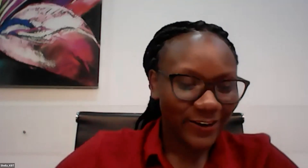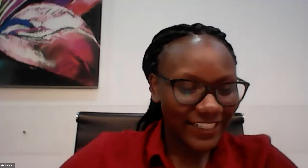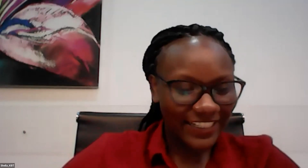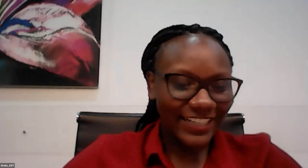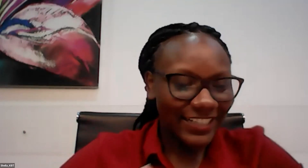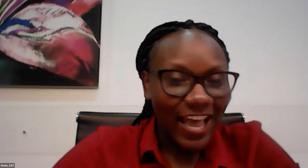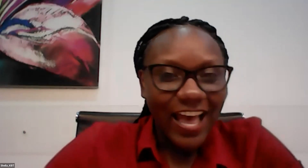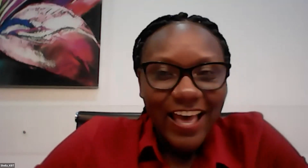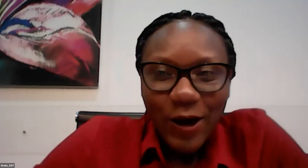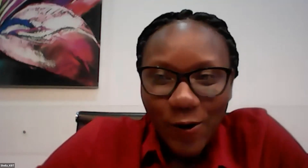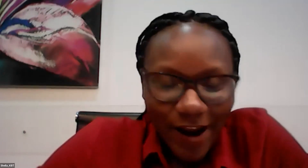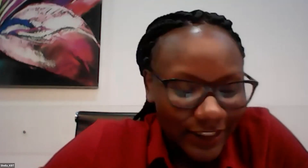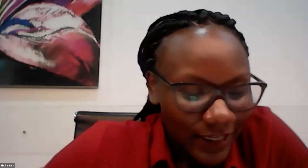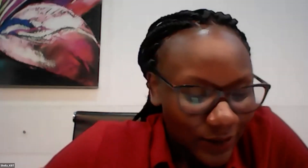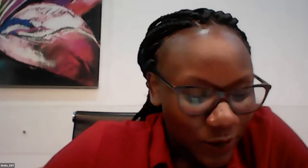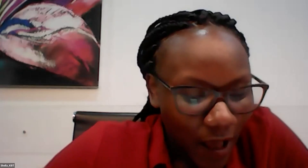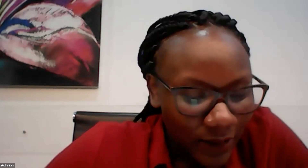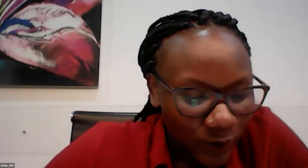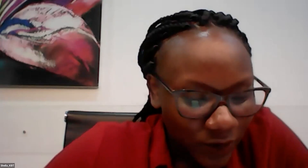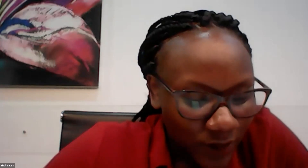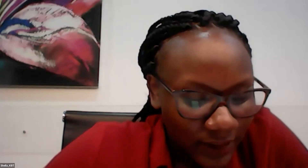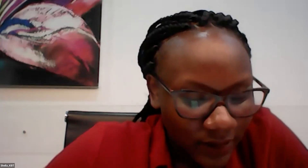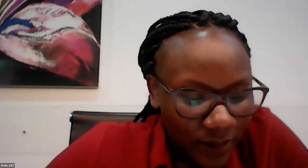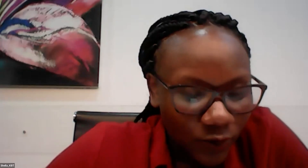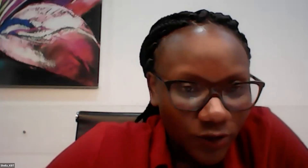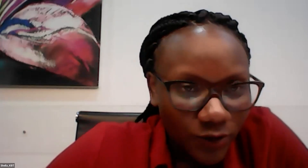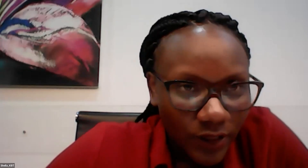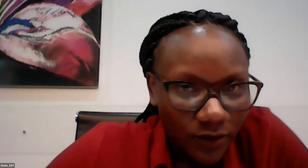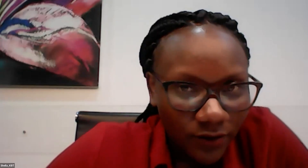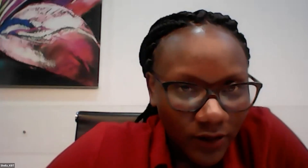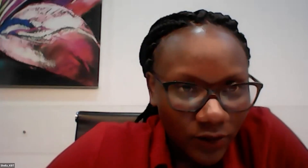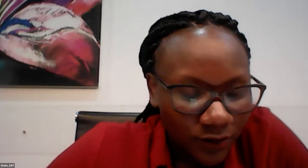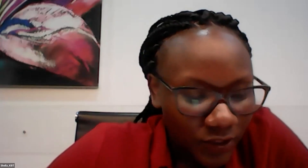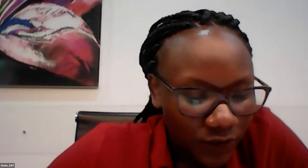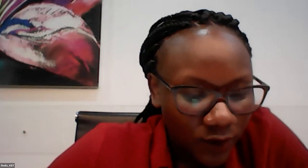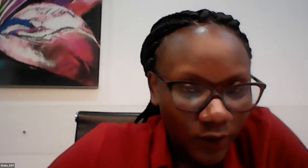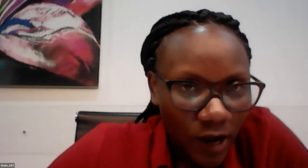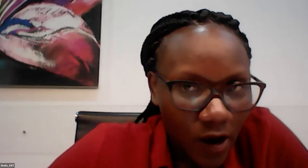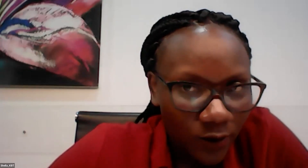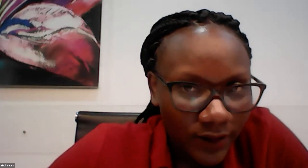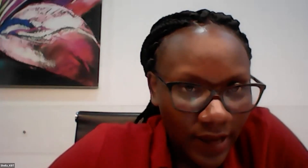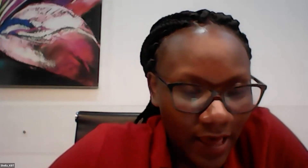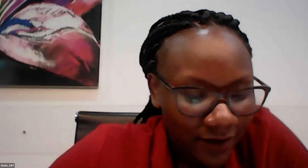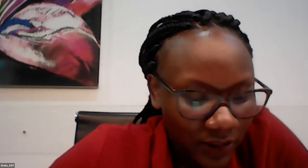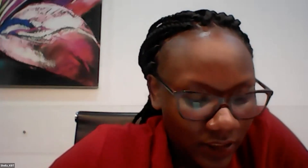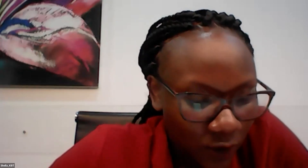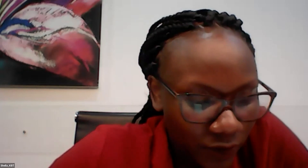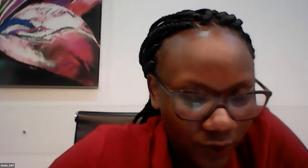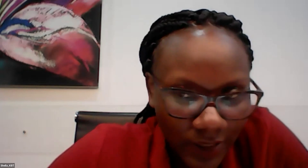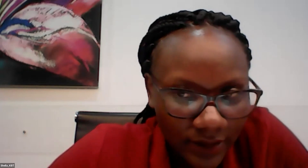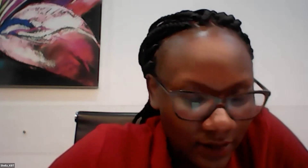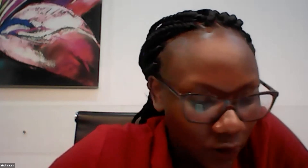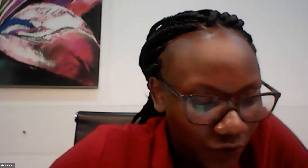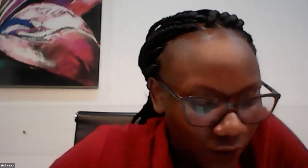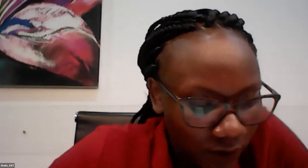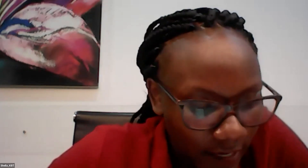Okay, great. All right. So as we do, I'd just like to also give a sort of schedule on how the other ventures are going to